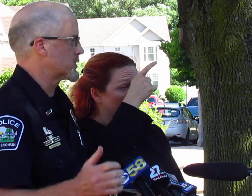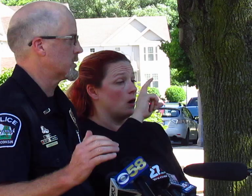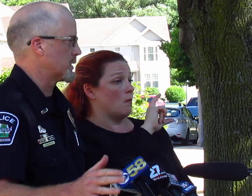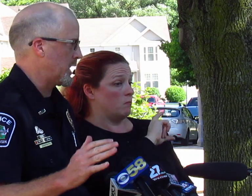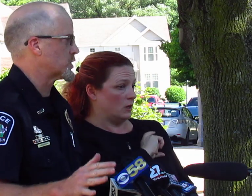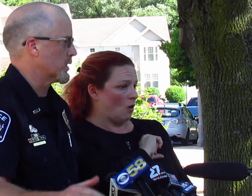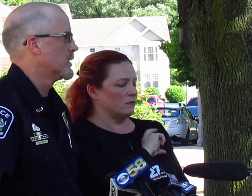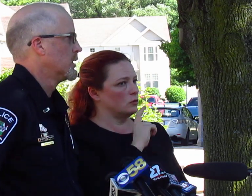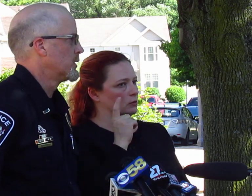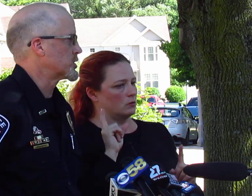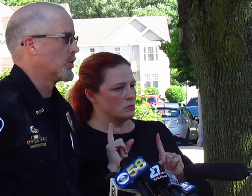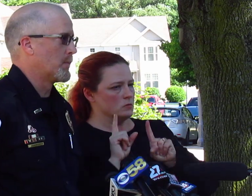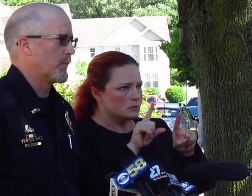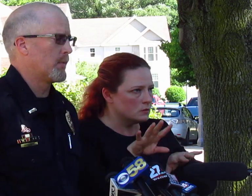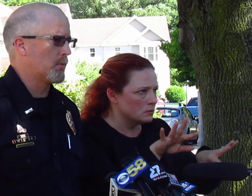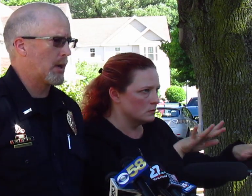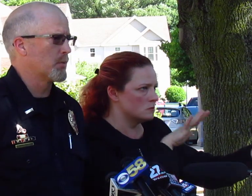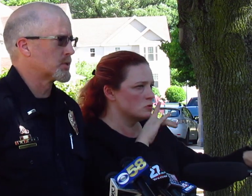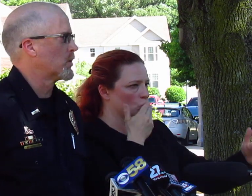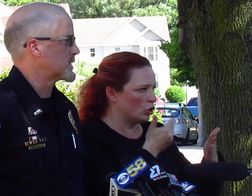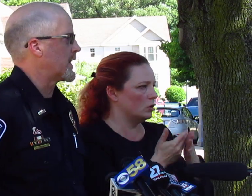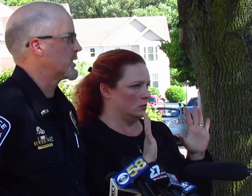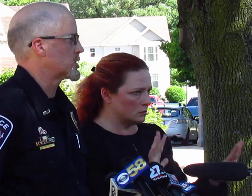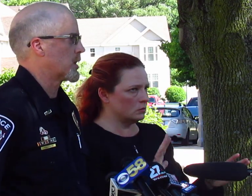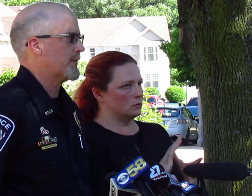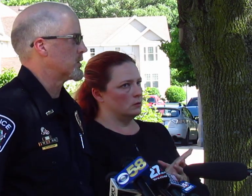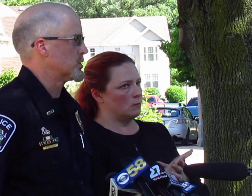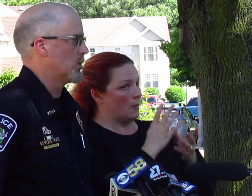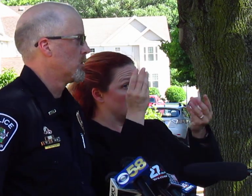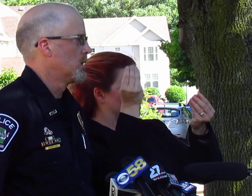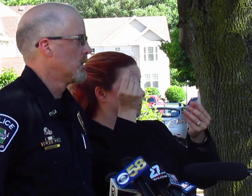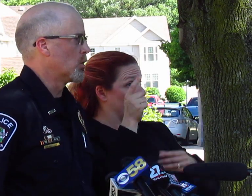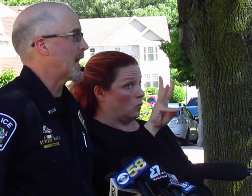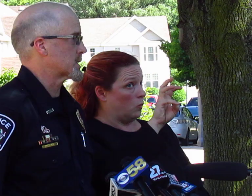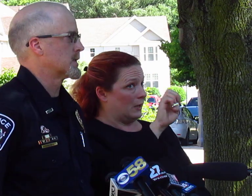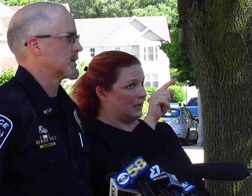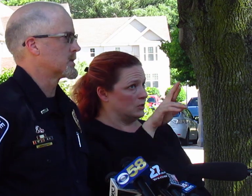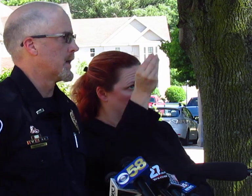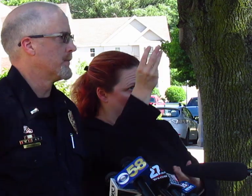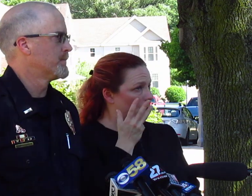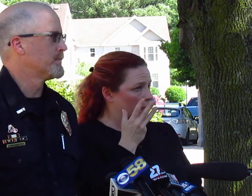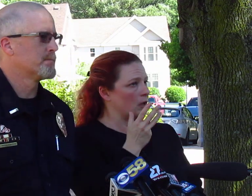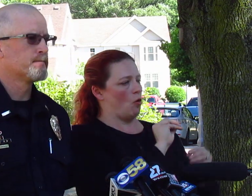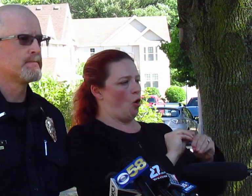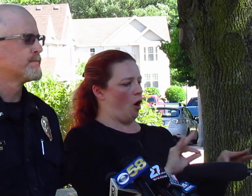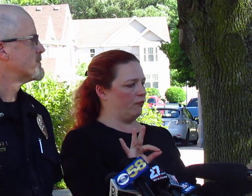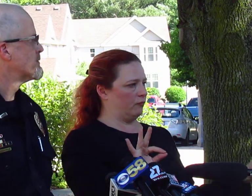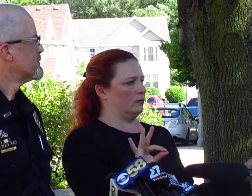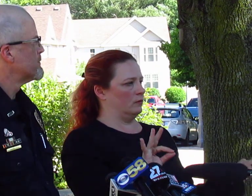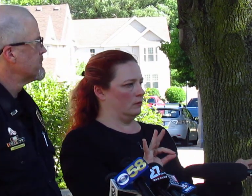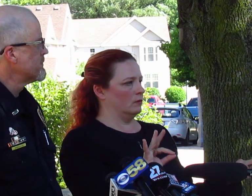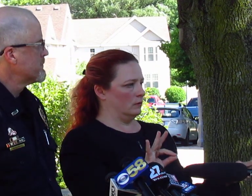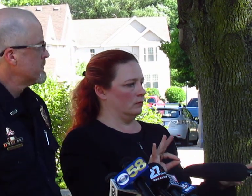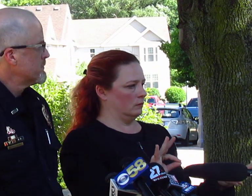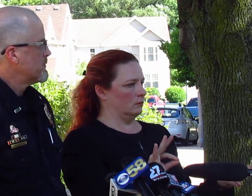police officer to make sure things are good. But I was told is that everything is shut off and there's no gas leaks at this time. Kevin, if you have to make